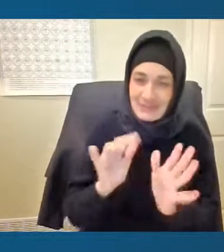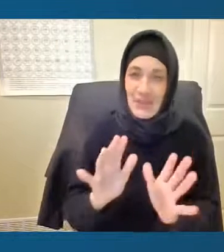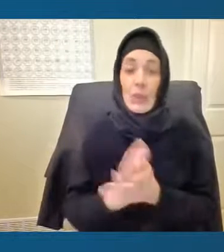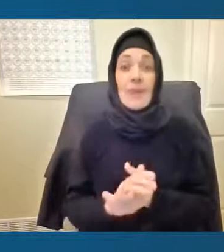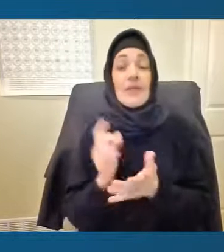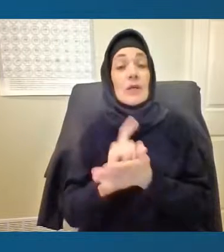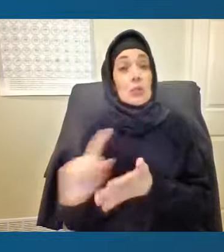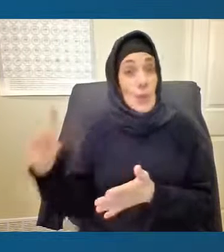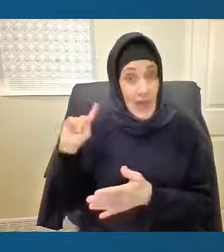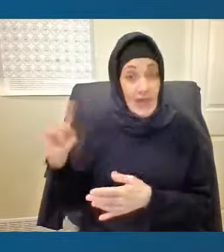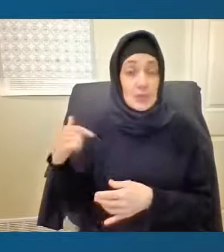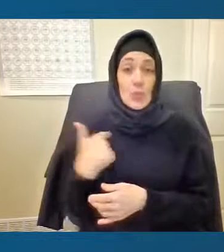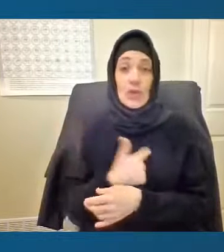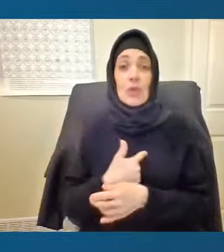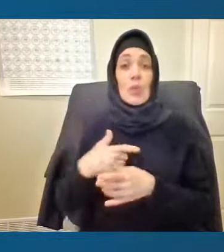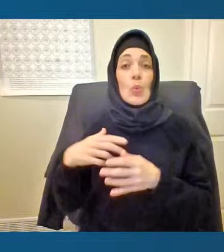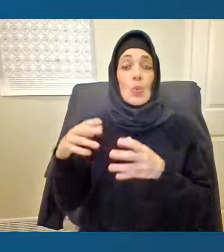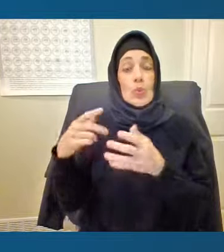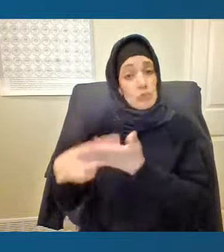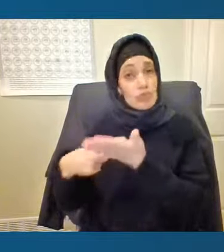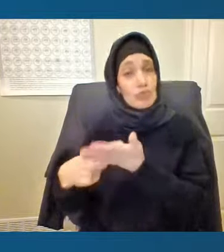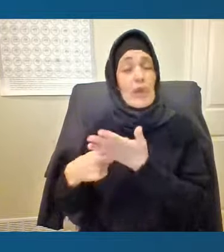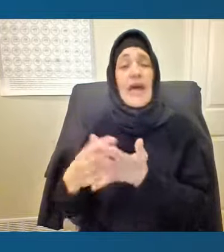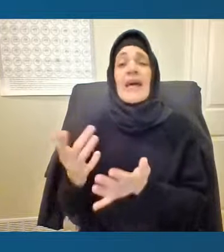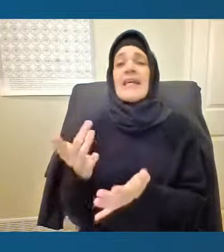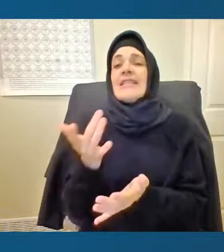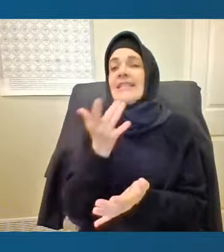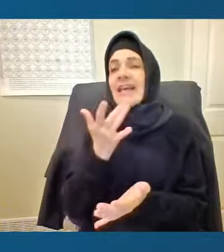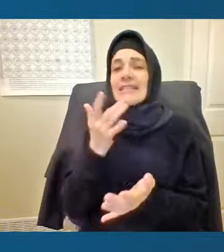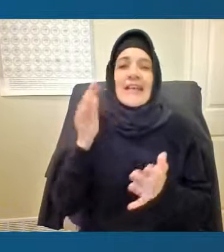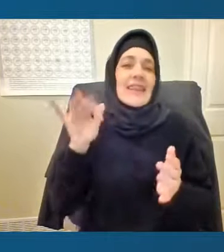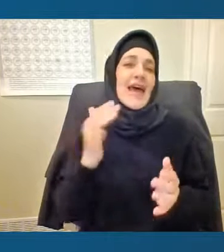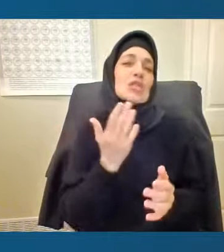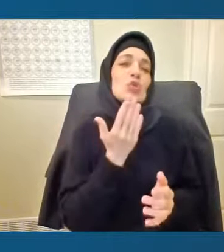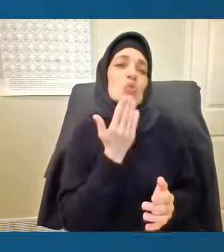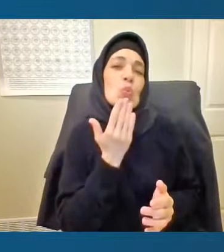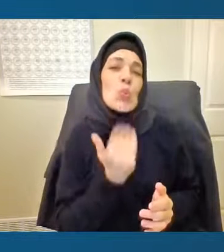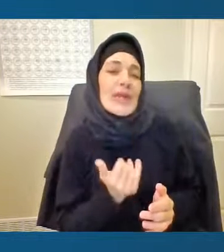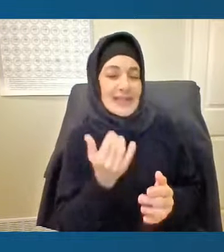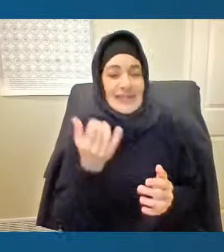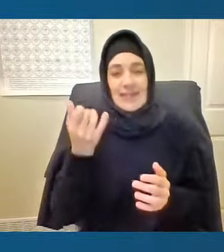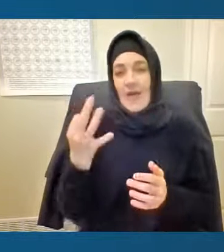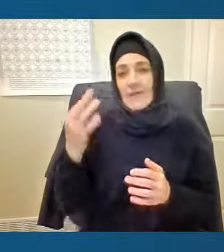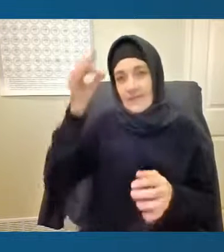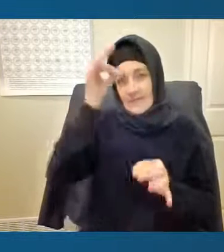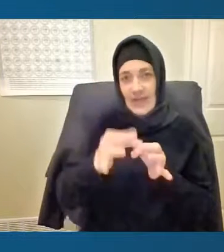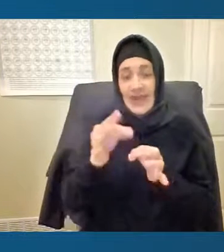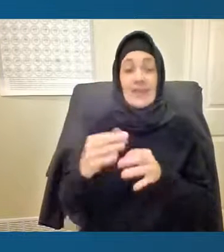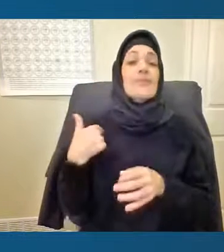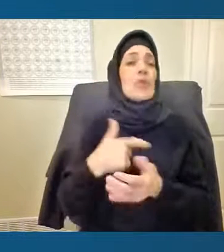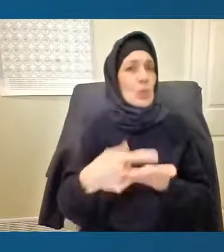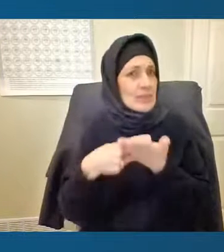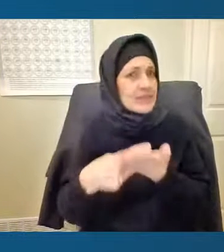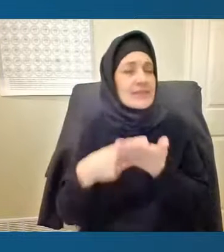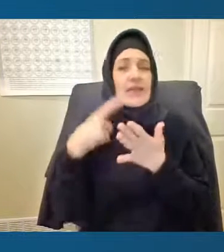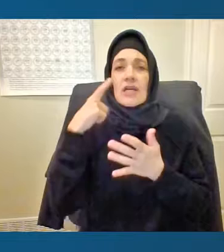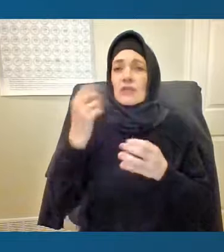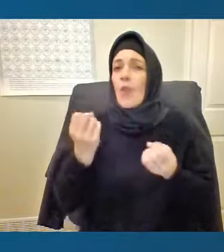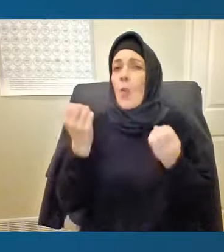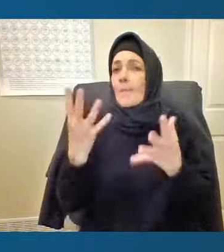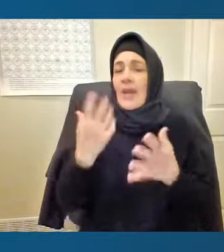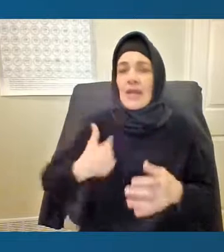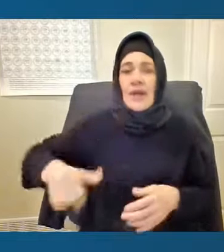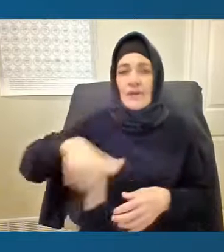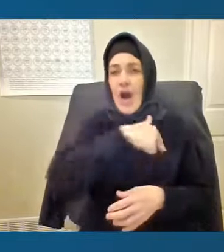last week we talked about tasting the sweetness of faith. And we talked about how for many of us, it's kind of a cerebral.